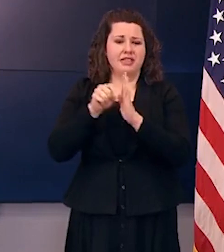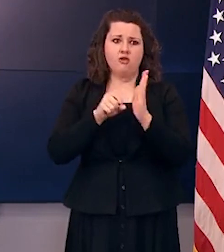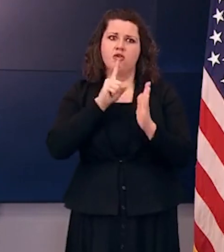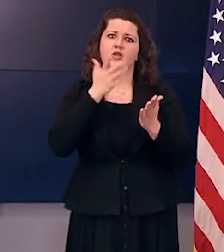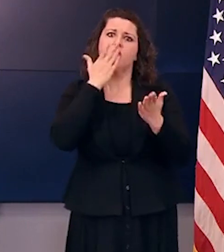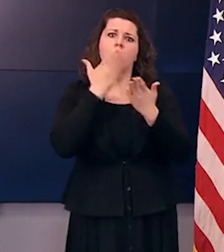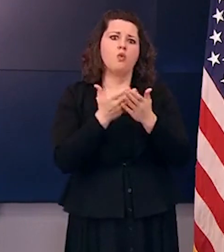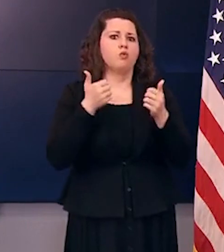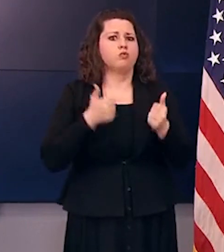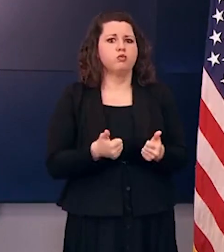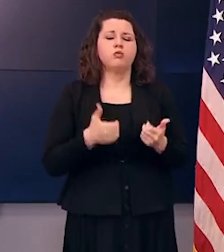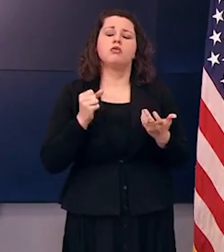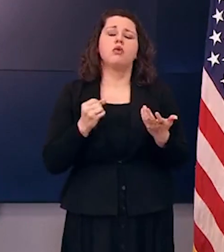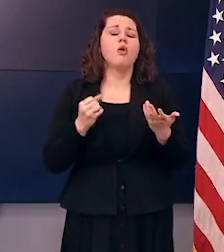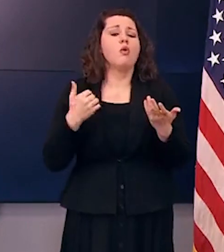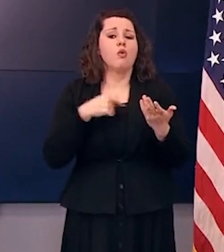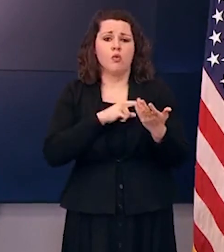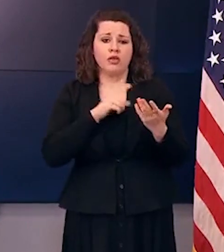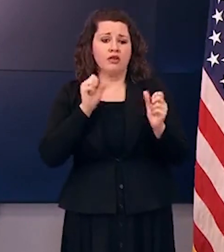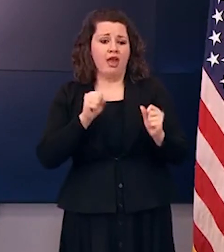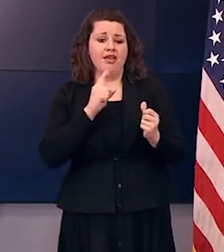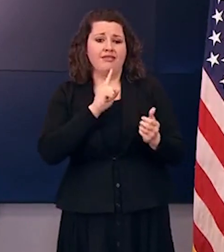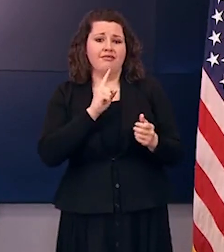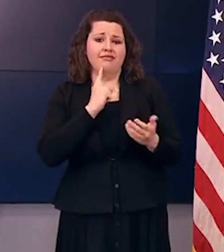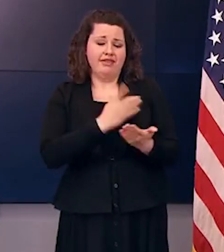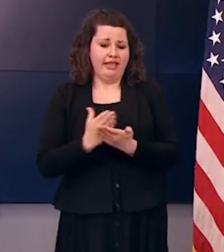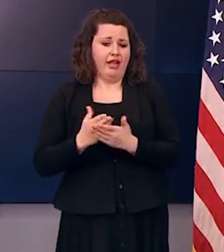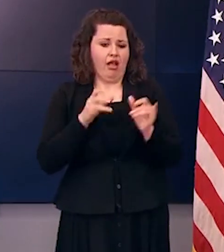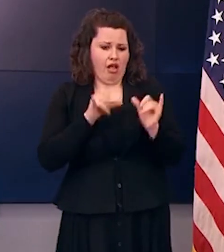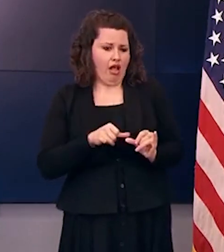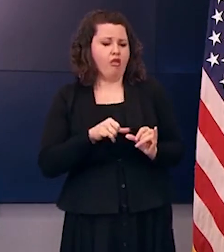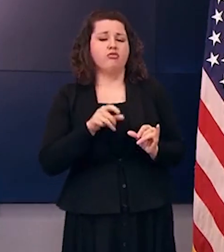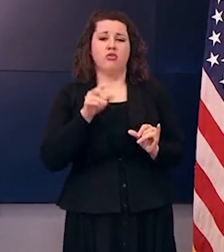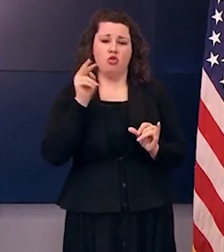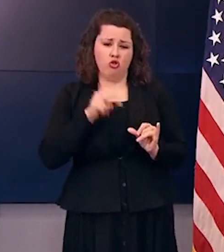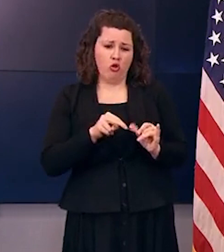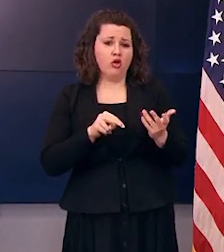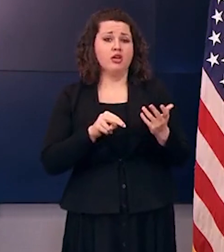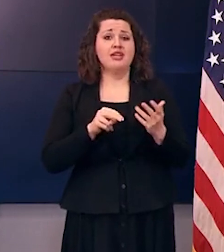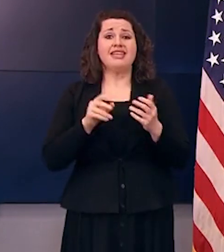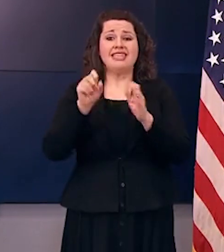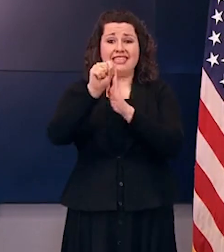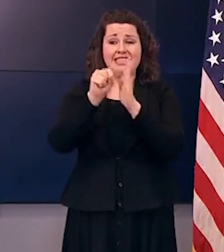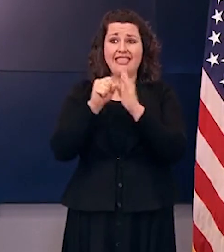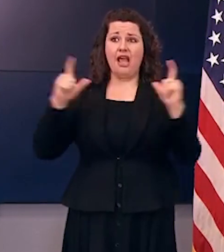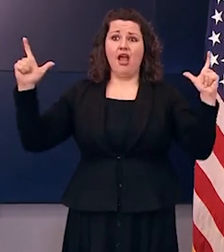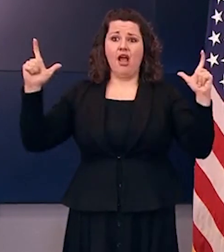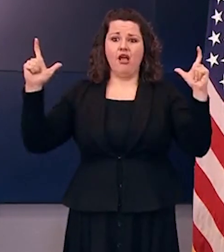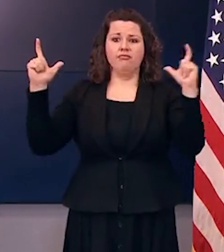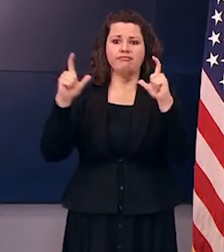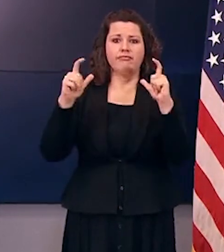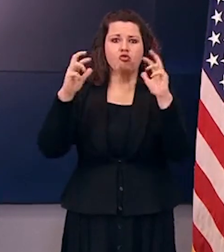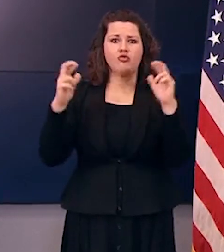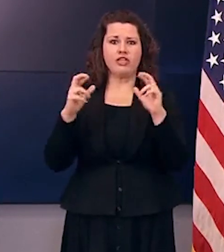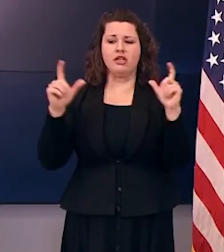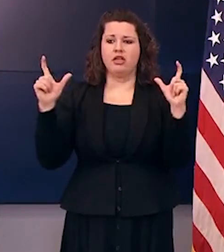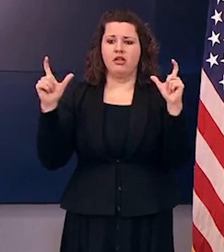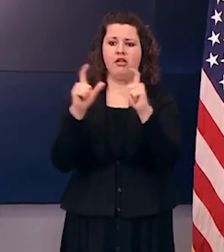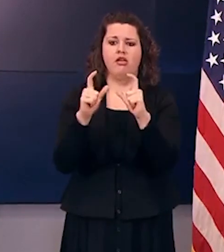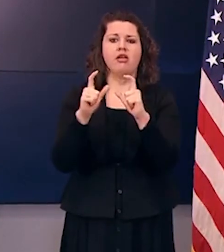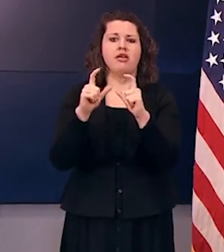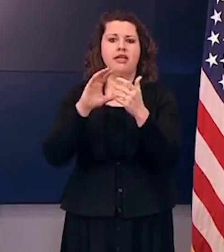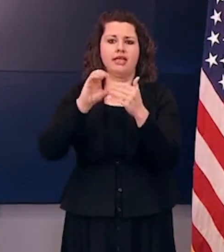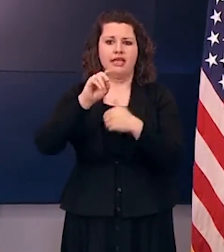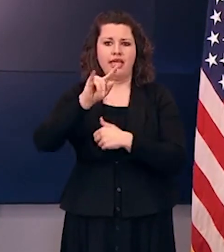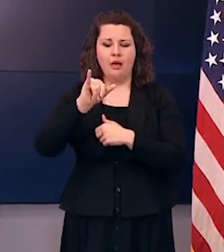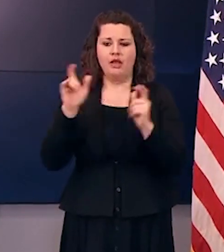really well. And so we'll be able to look at the data from a statewide perspective, from a regional perspective, from a county perspective, right down to a